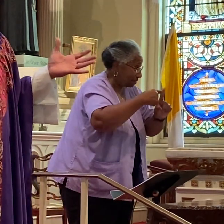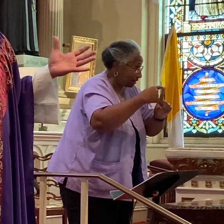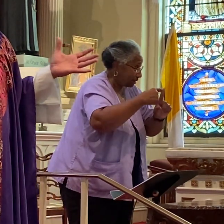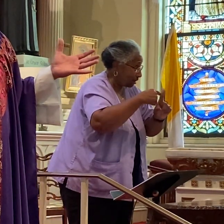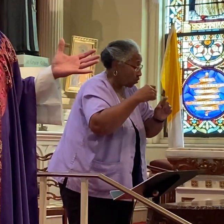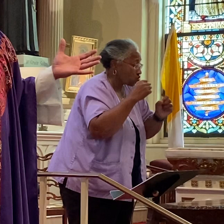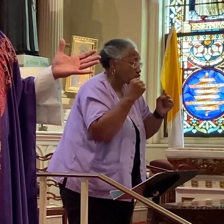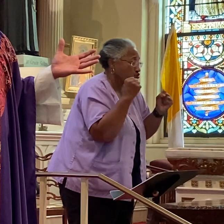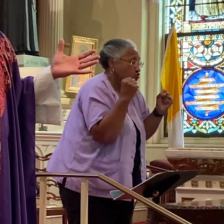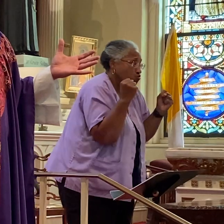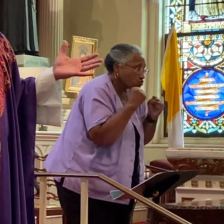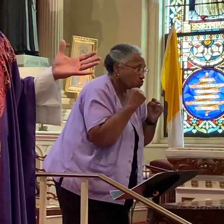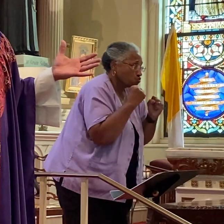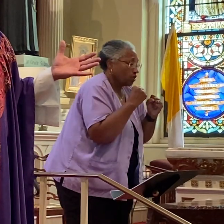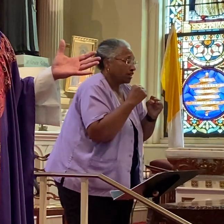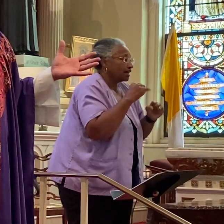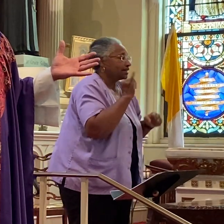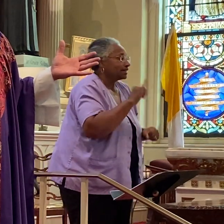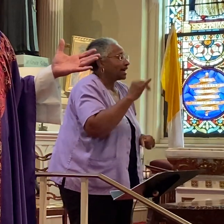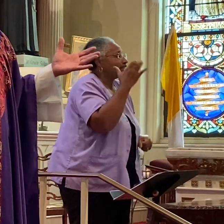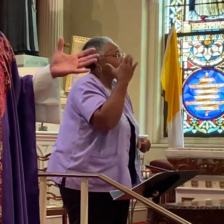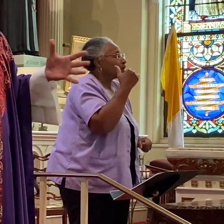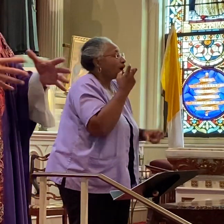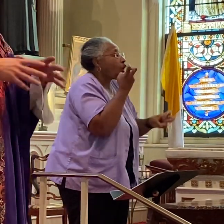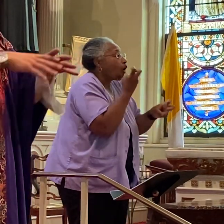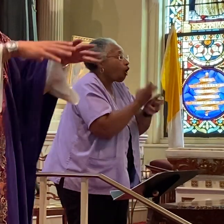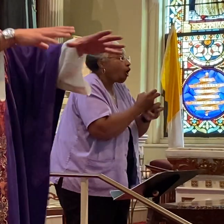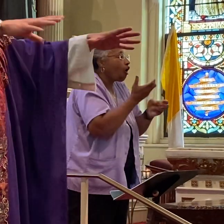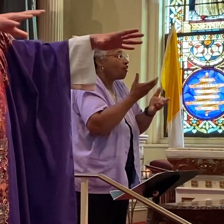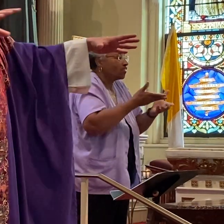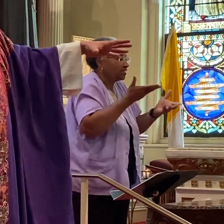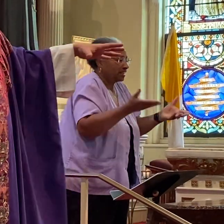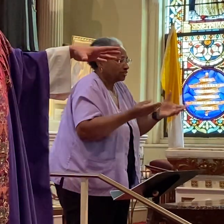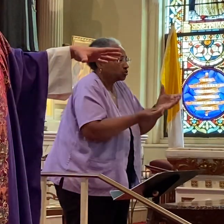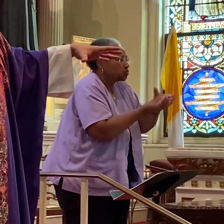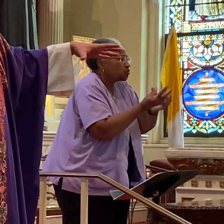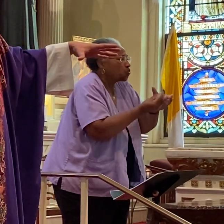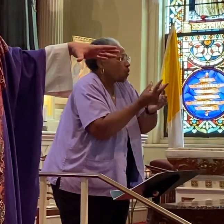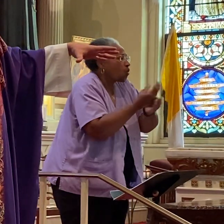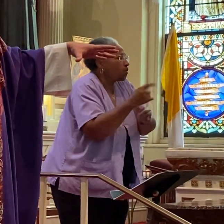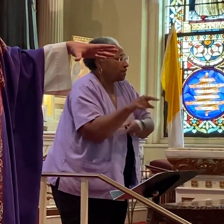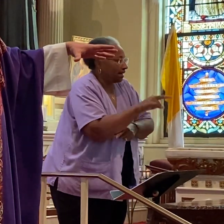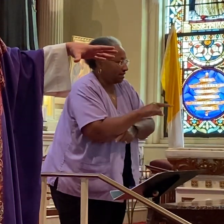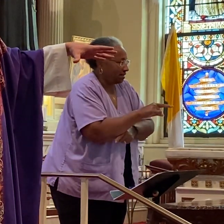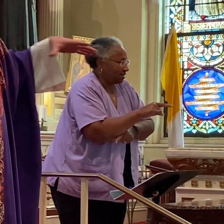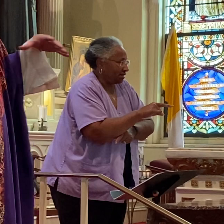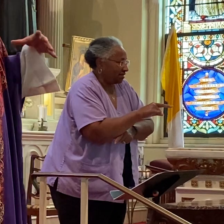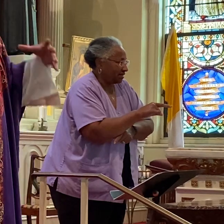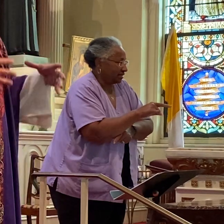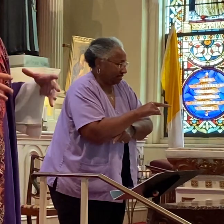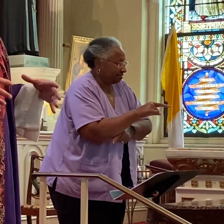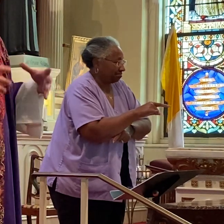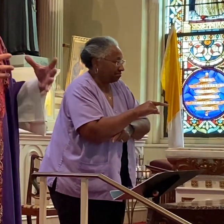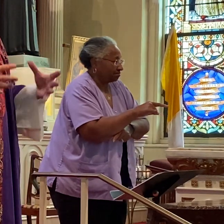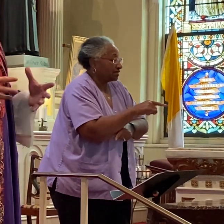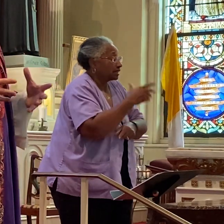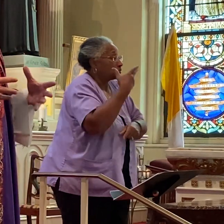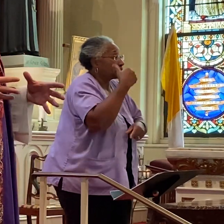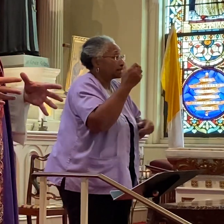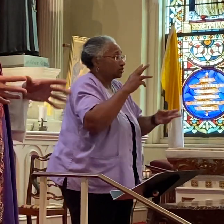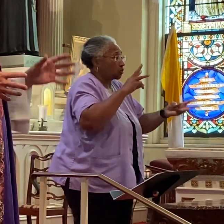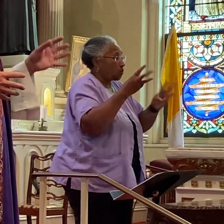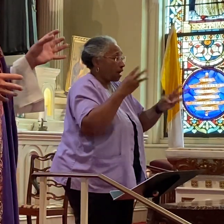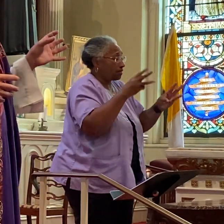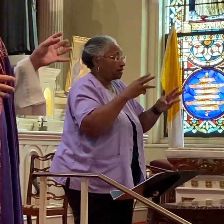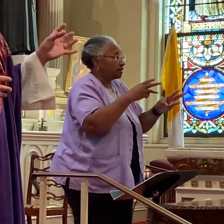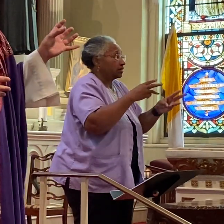few vegetation can grow there. So that's the reason for the desertic place, the extreme